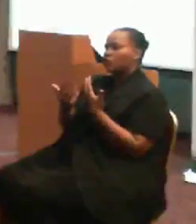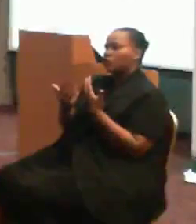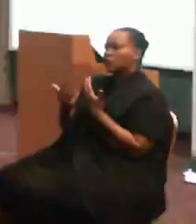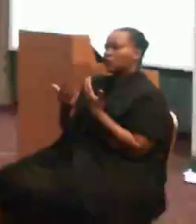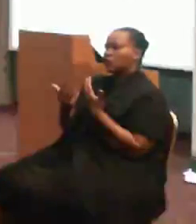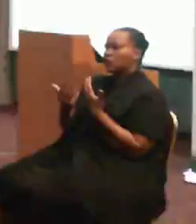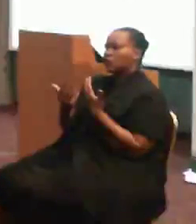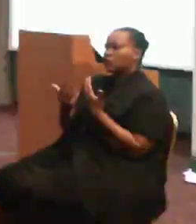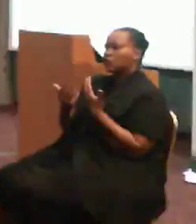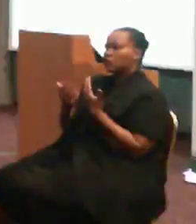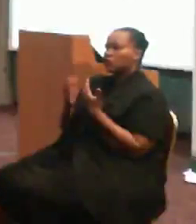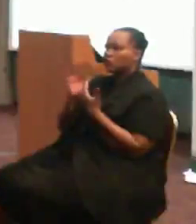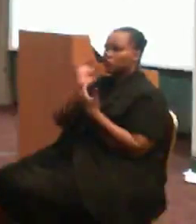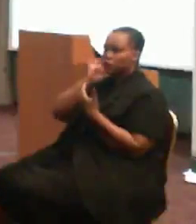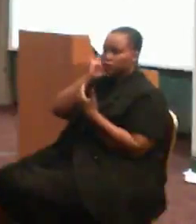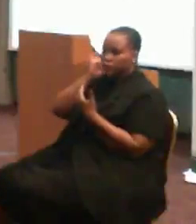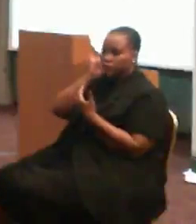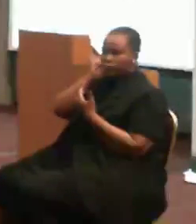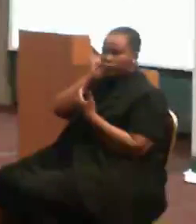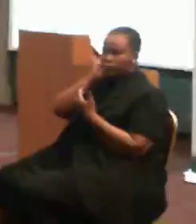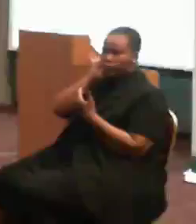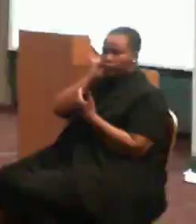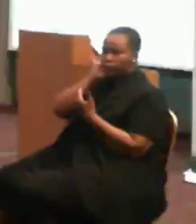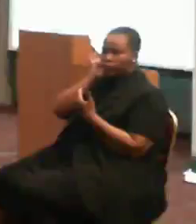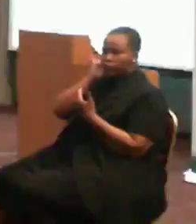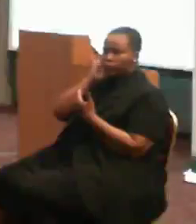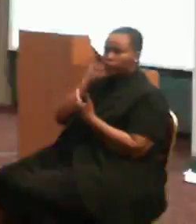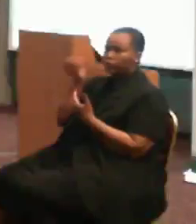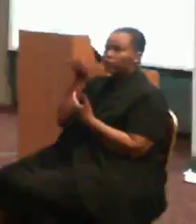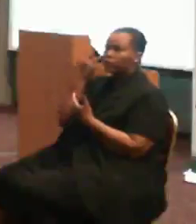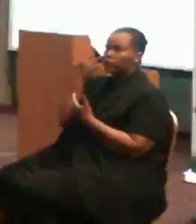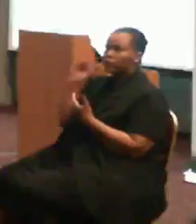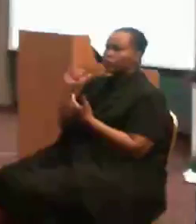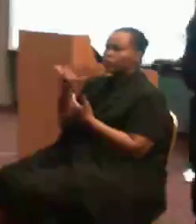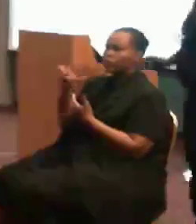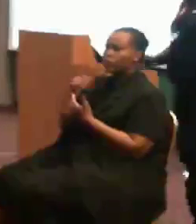that slide just so we can show it. I think it's slide